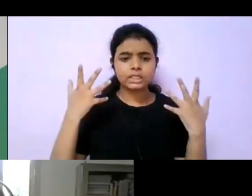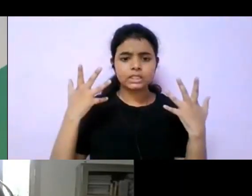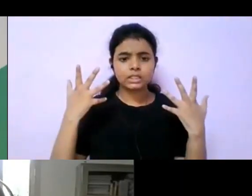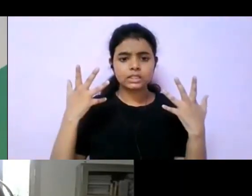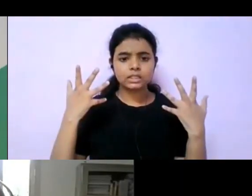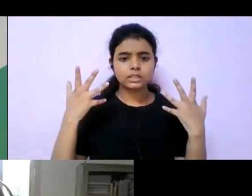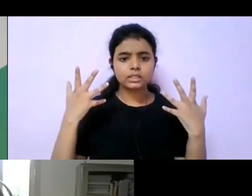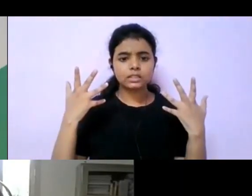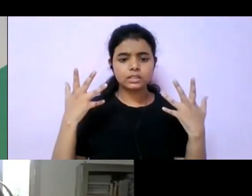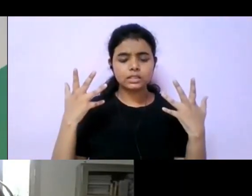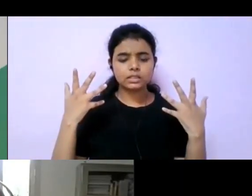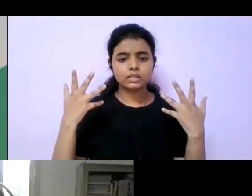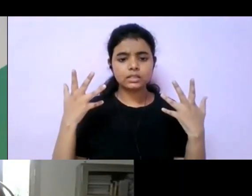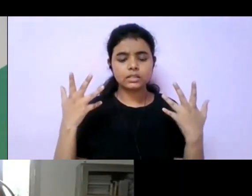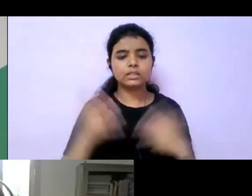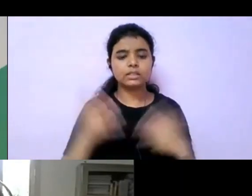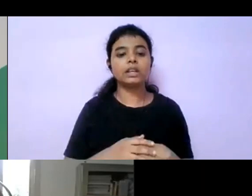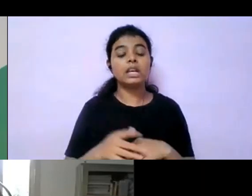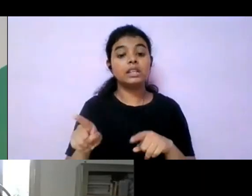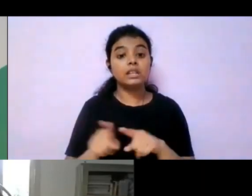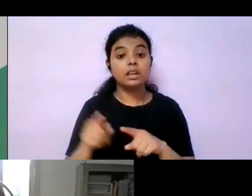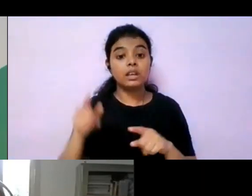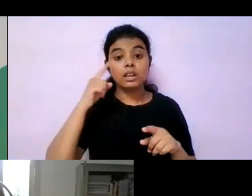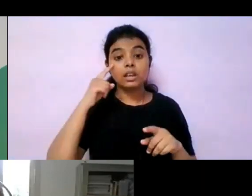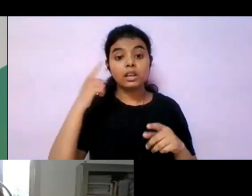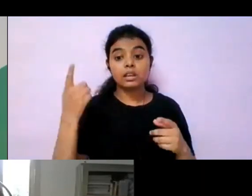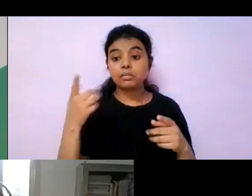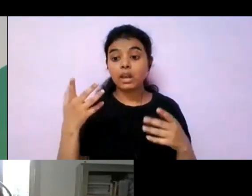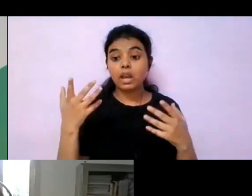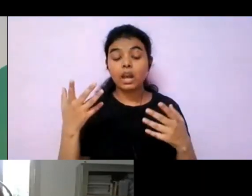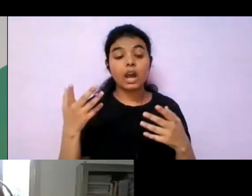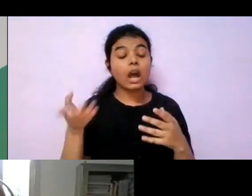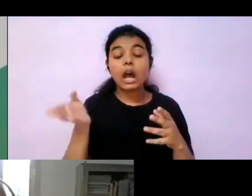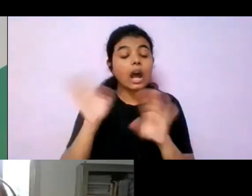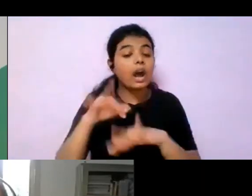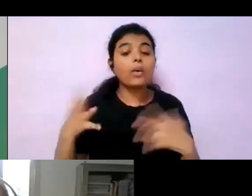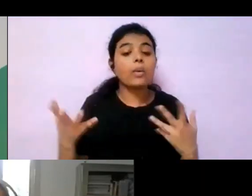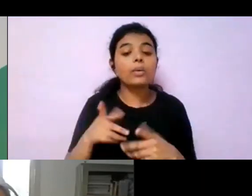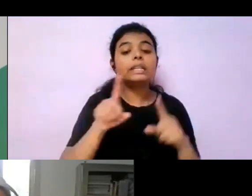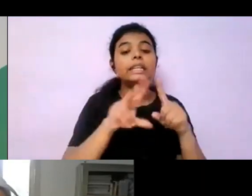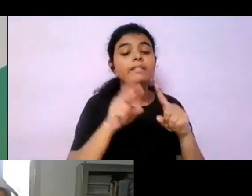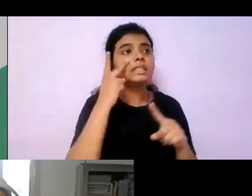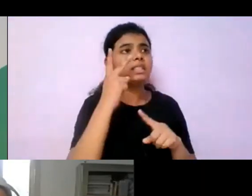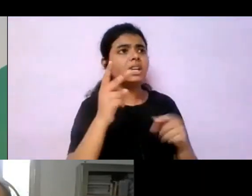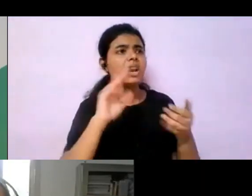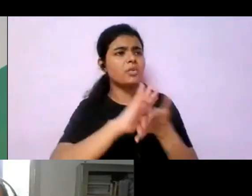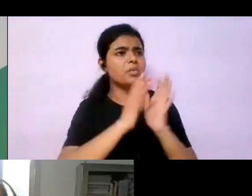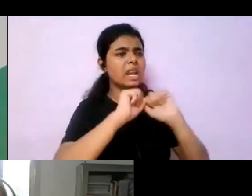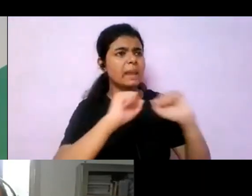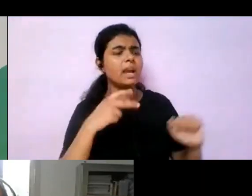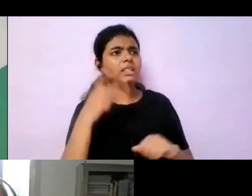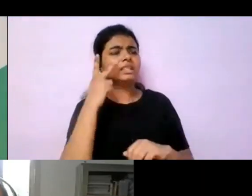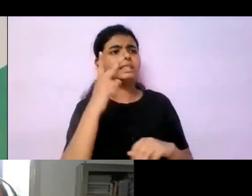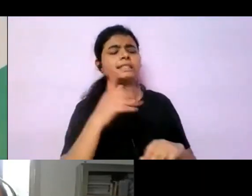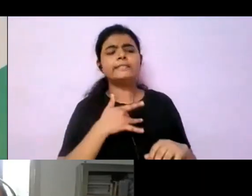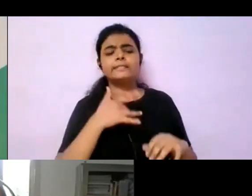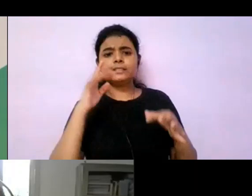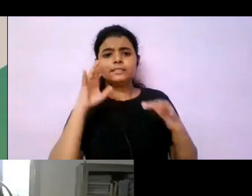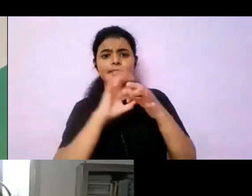some violent images of rape on television. So somehow she becomes deluded, she becomes